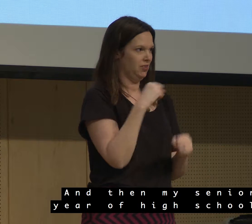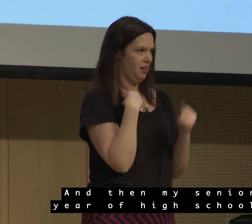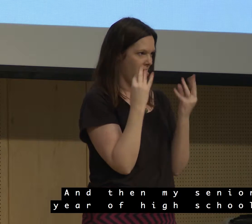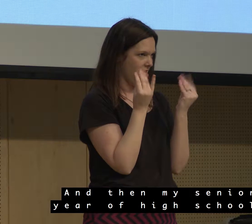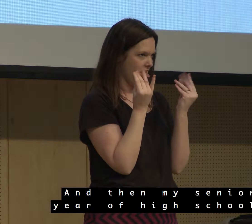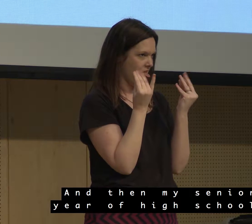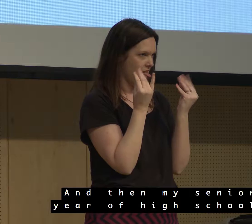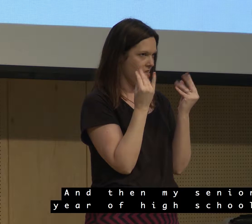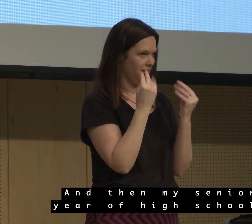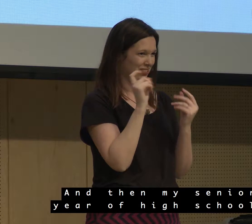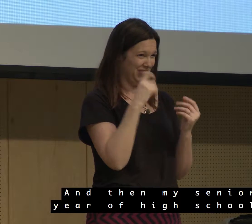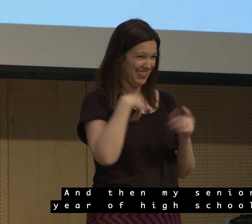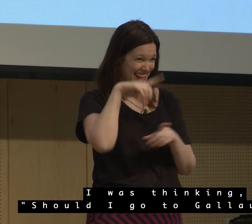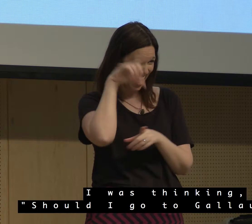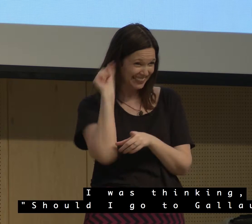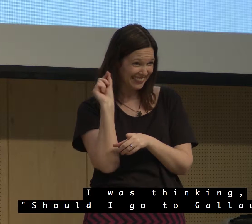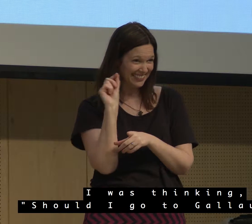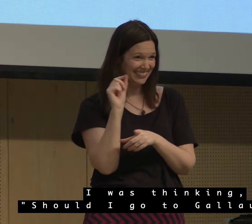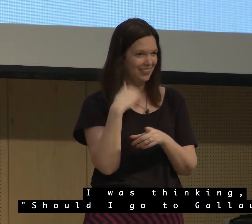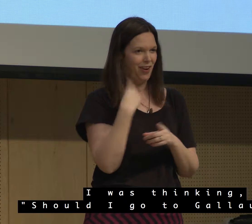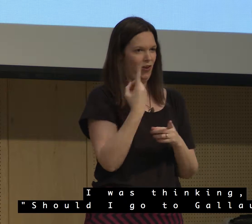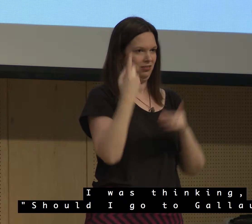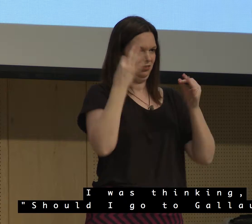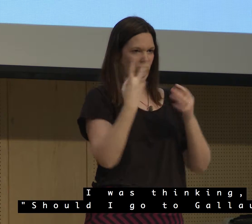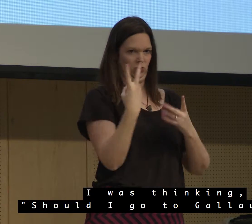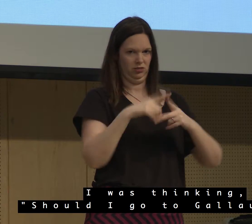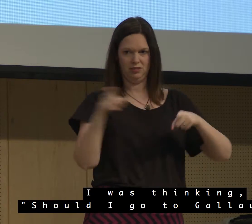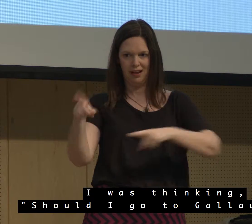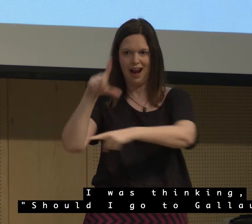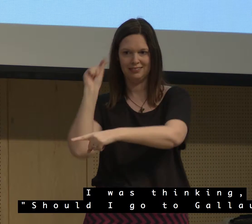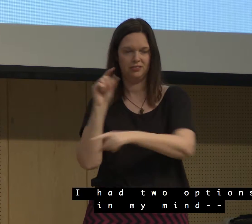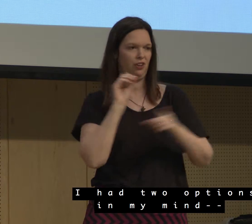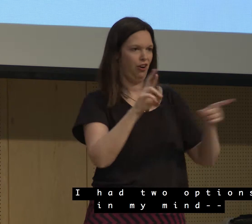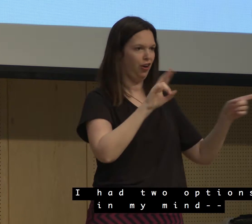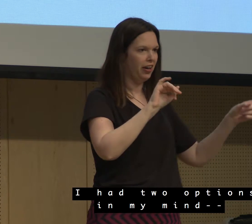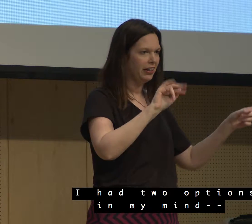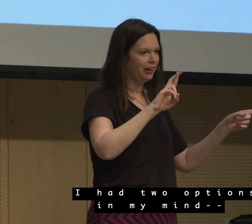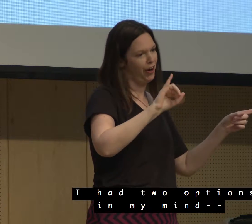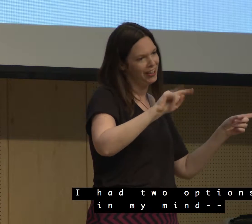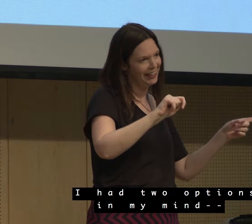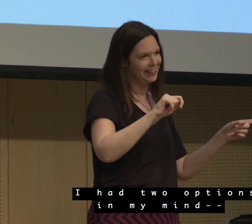And then my senior year of high school, I was thinking, should I go to Gallaudet? I had two options in